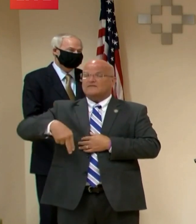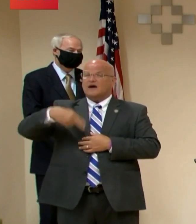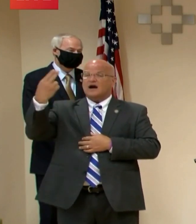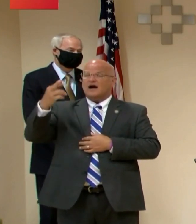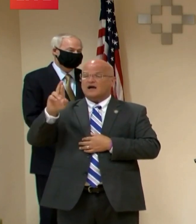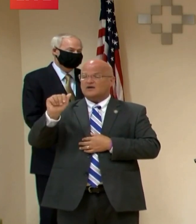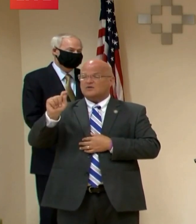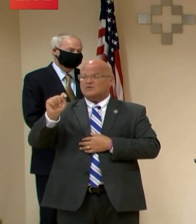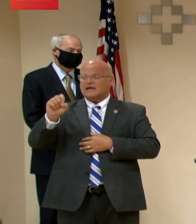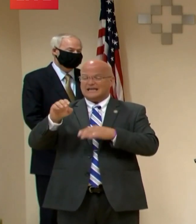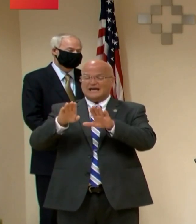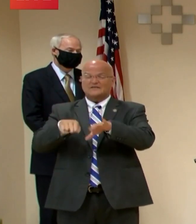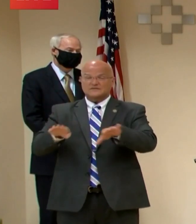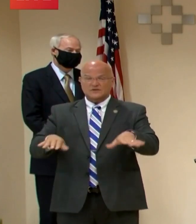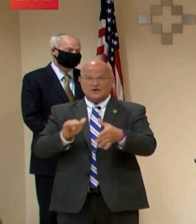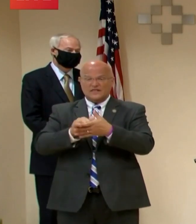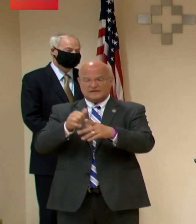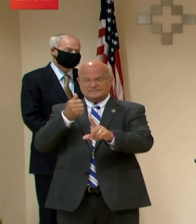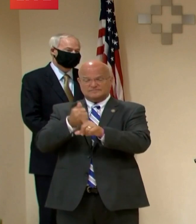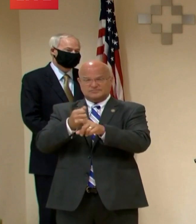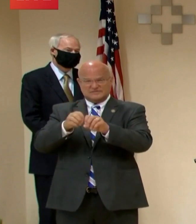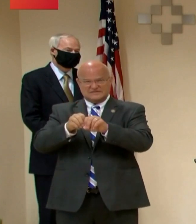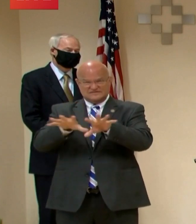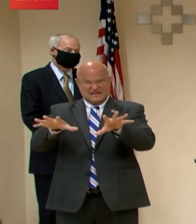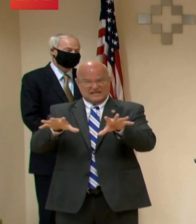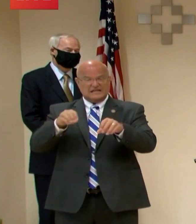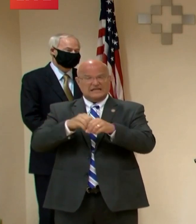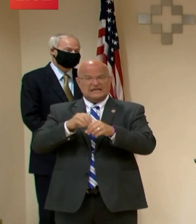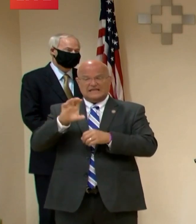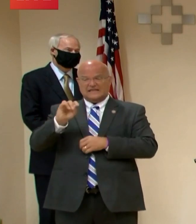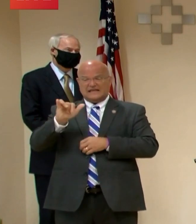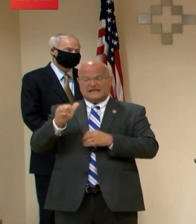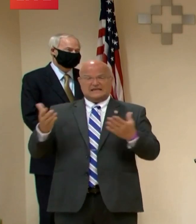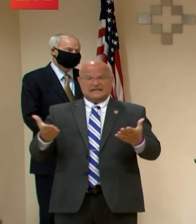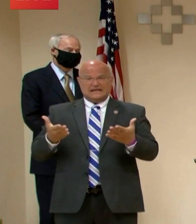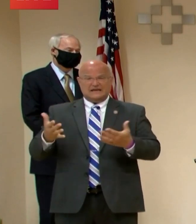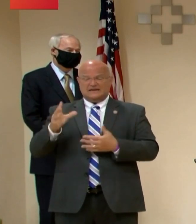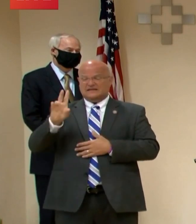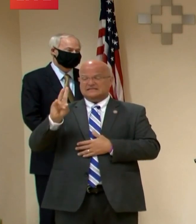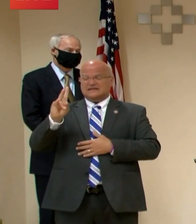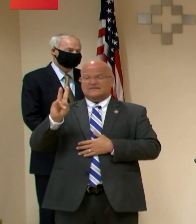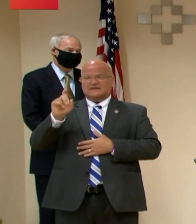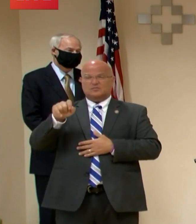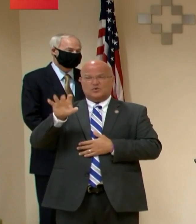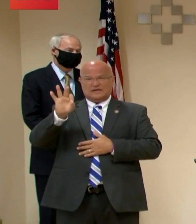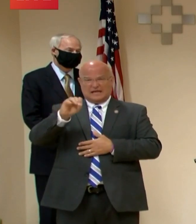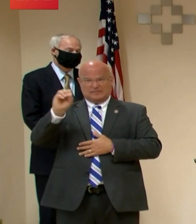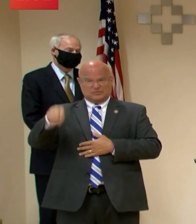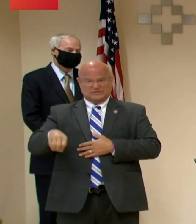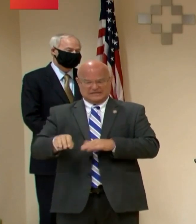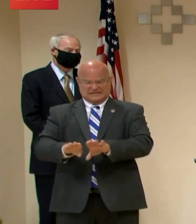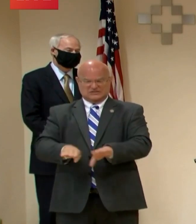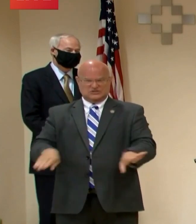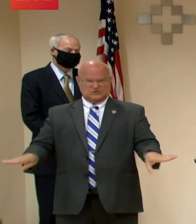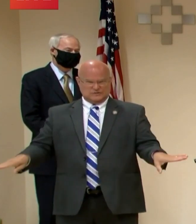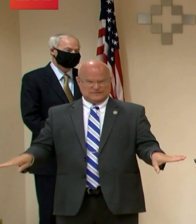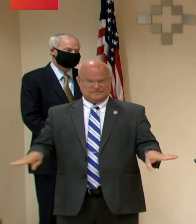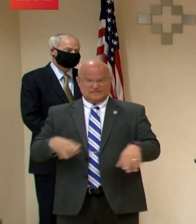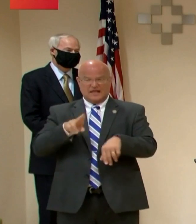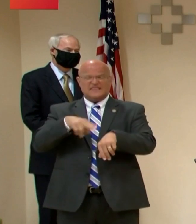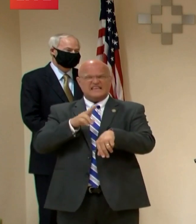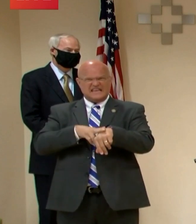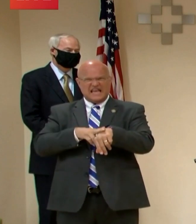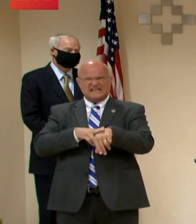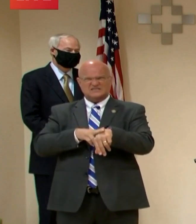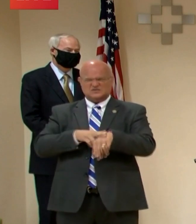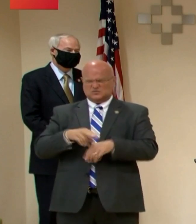rate of children that are infected. And in our county here, we have 17.9% of the cases in children. The national trend is